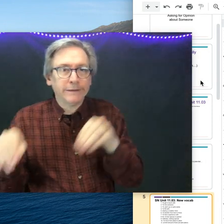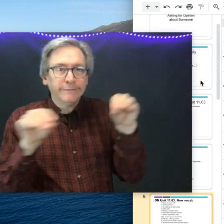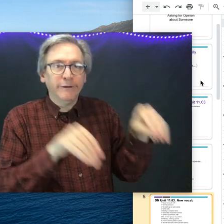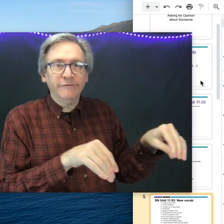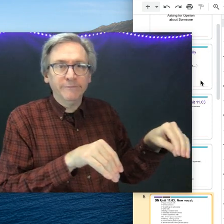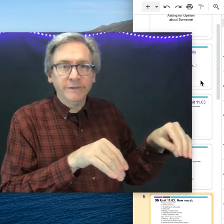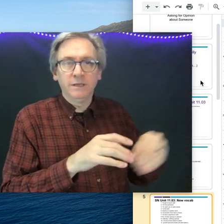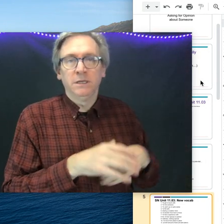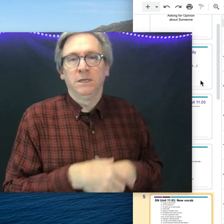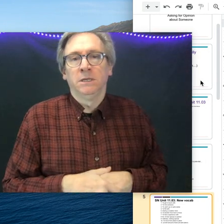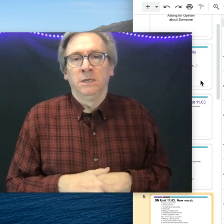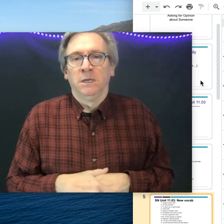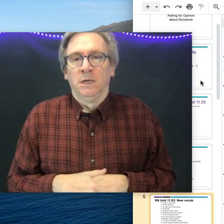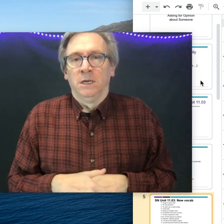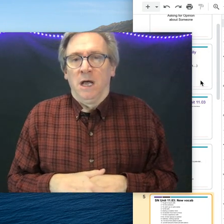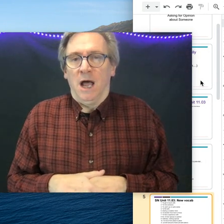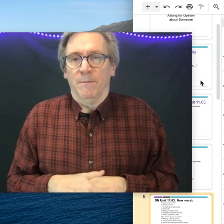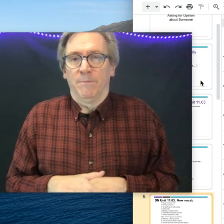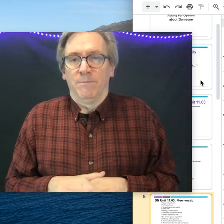Take your things and move.